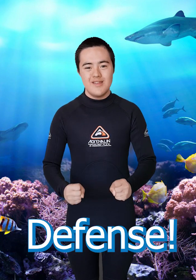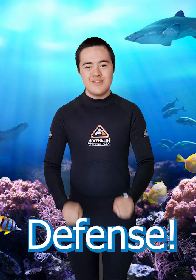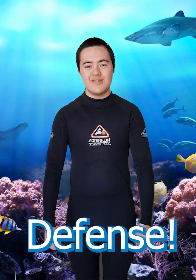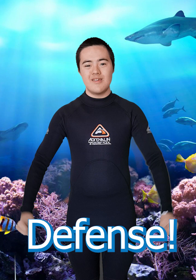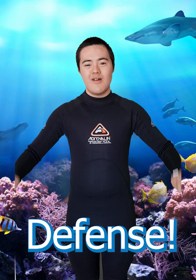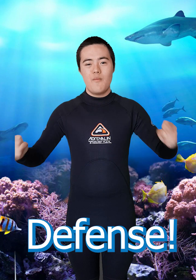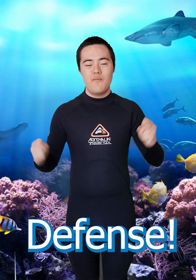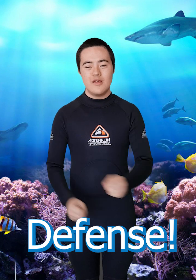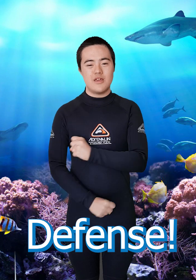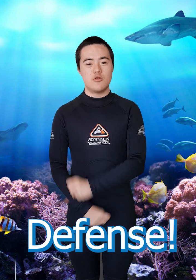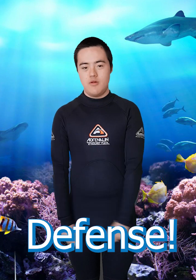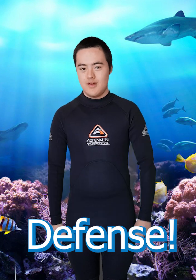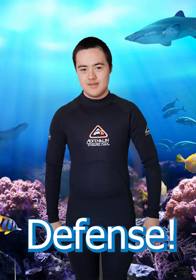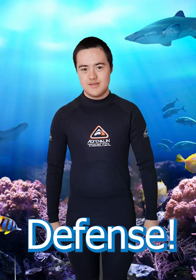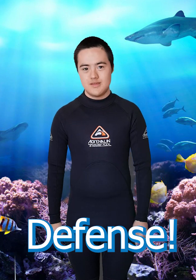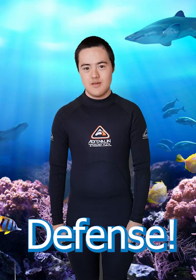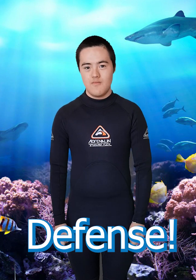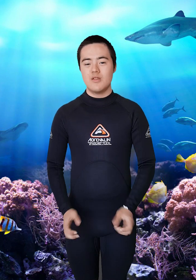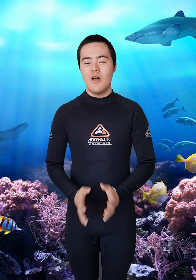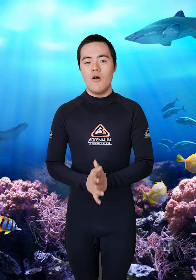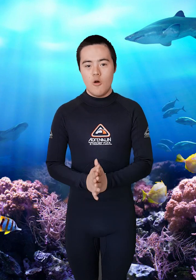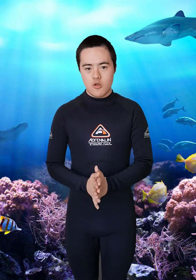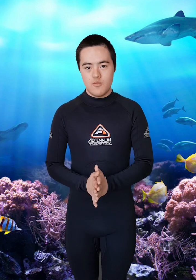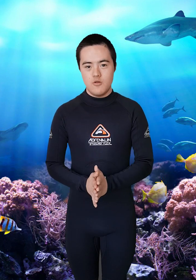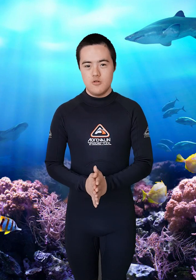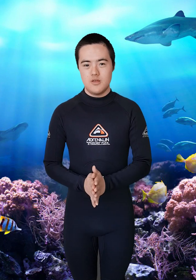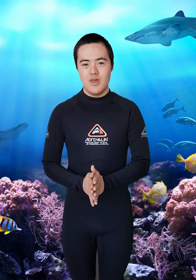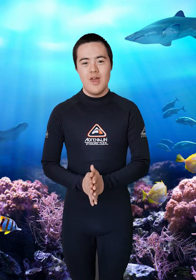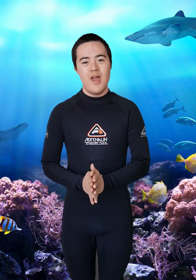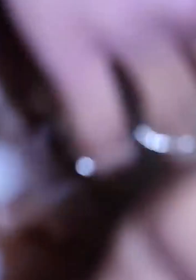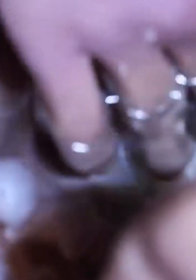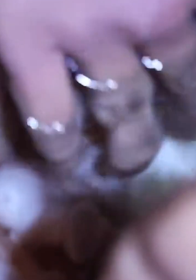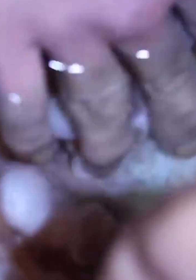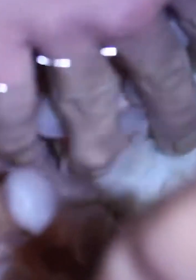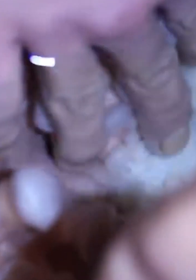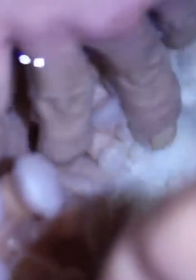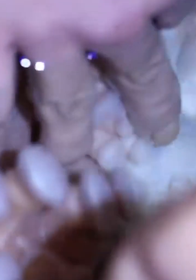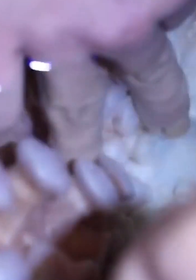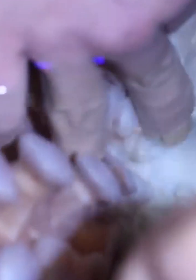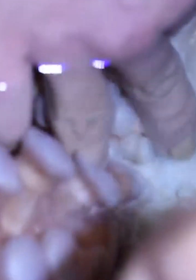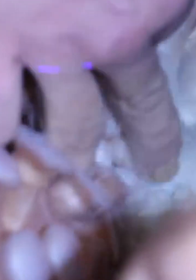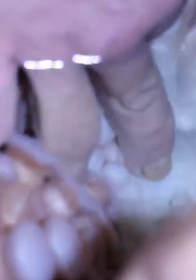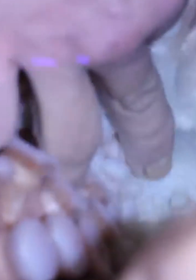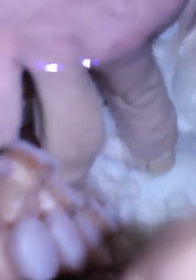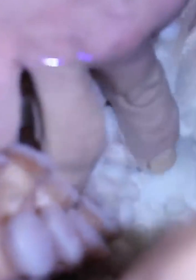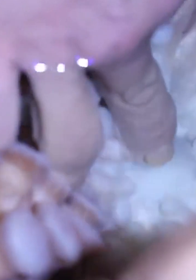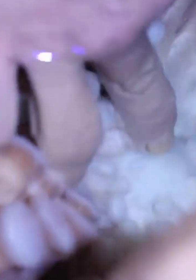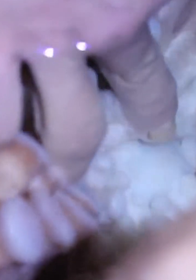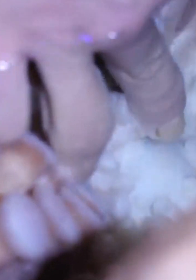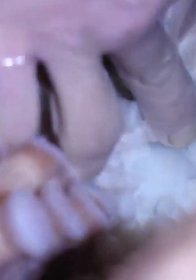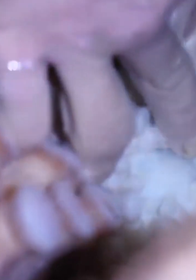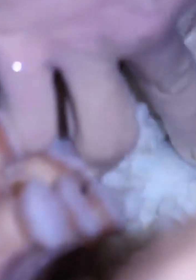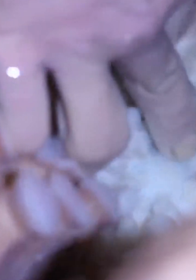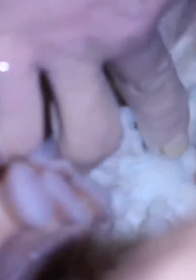defense magic tricks. The octopus have a very soft body made